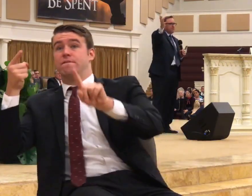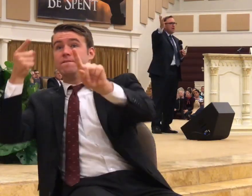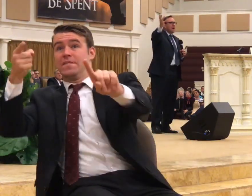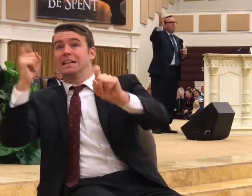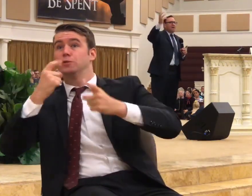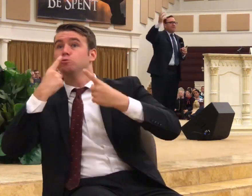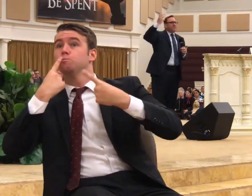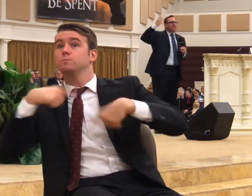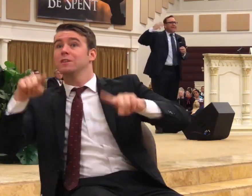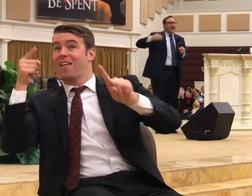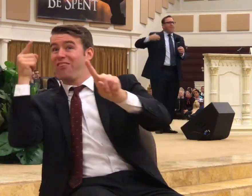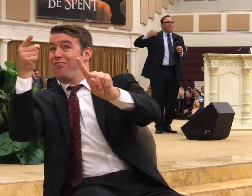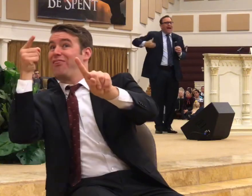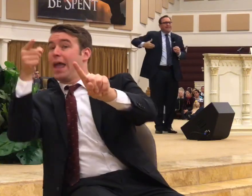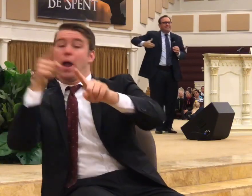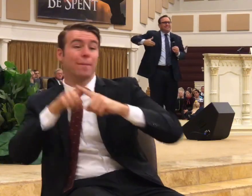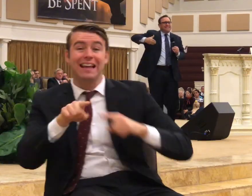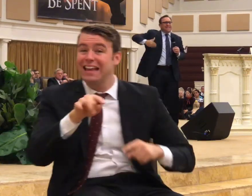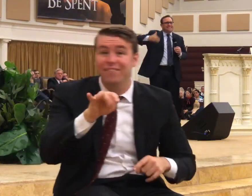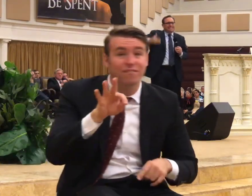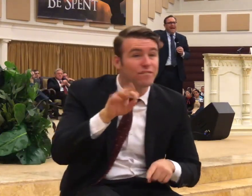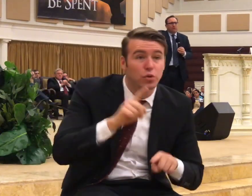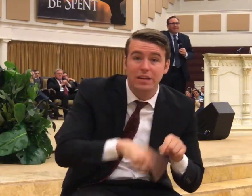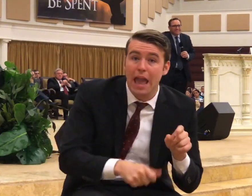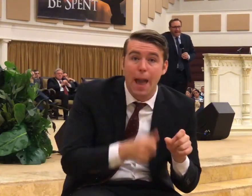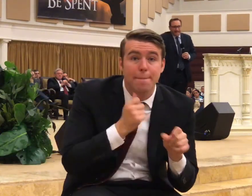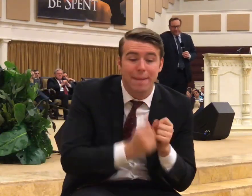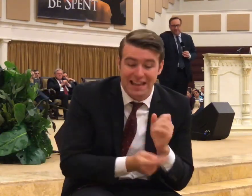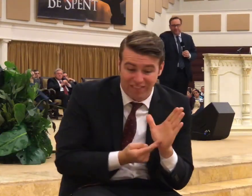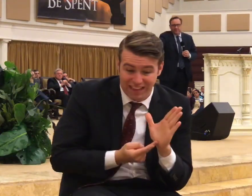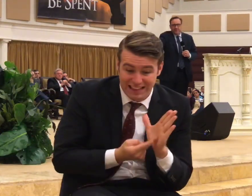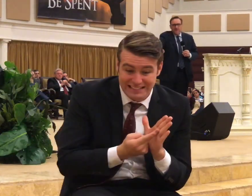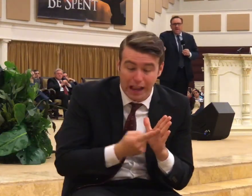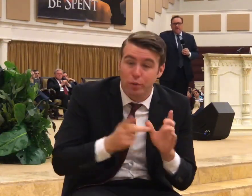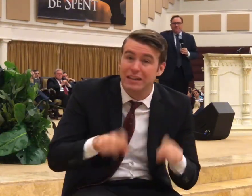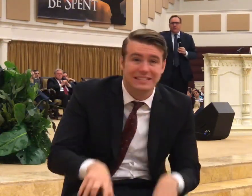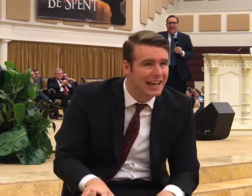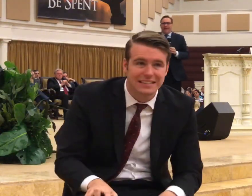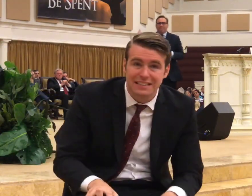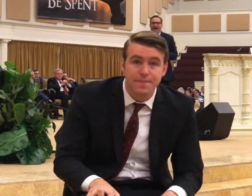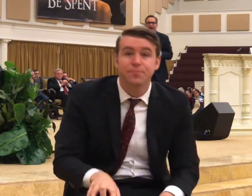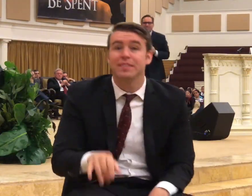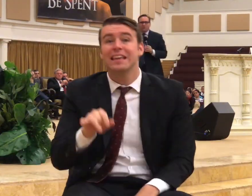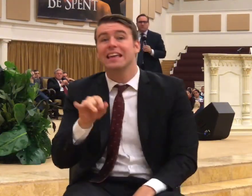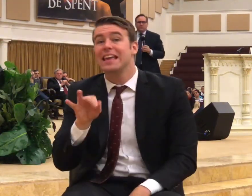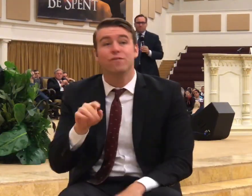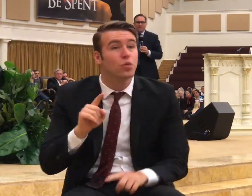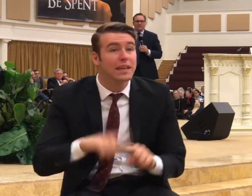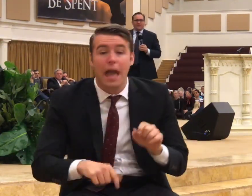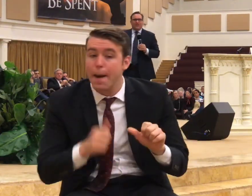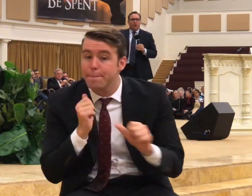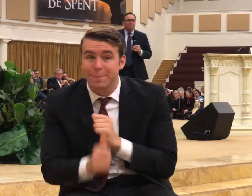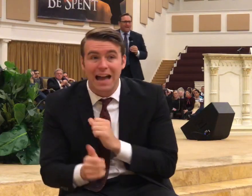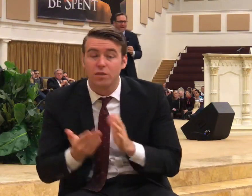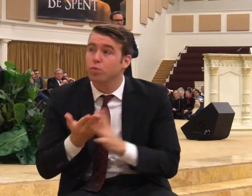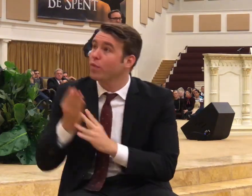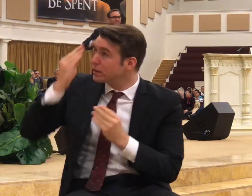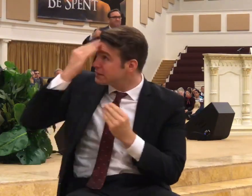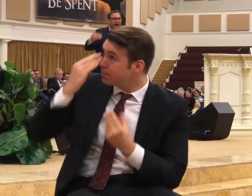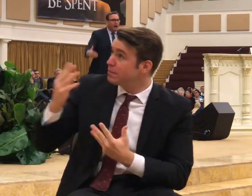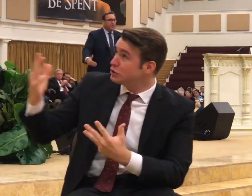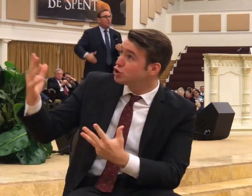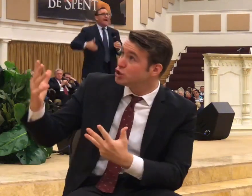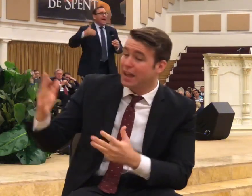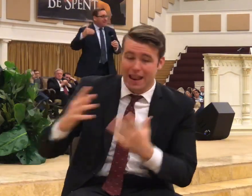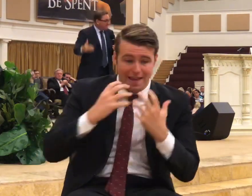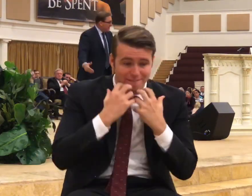you to. But if you can't pass the integrity test, if you then pass through submission and obedience